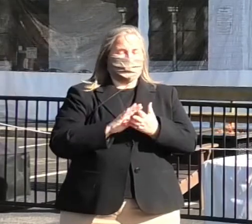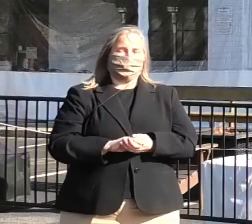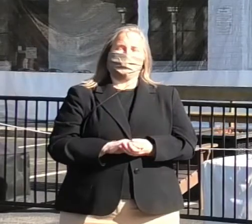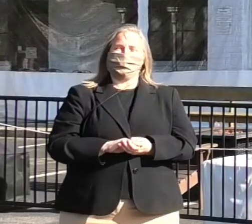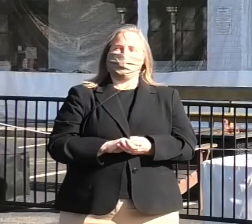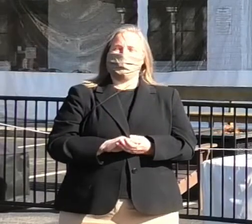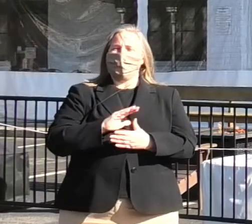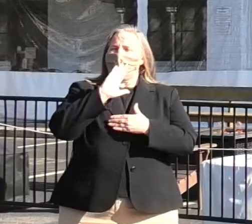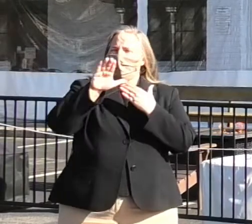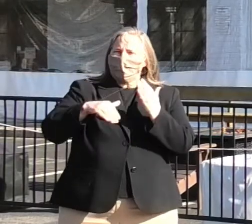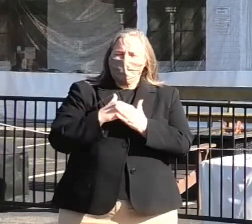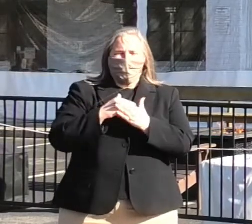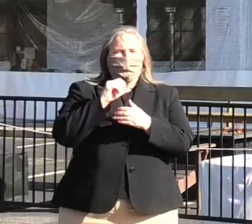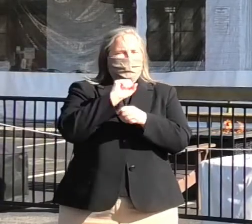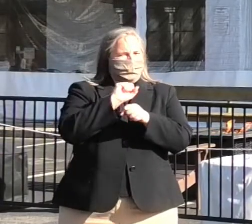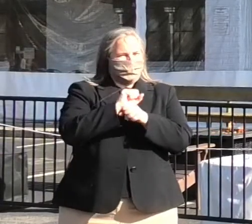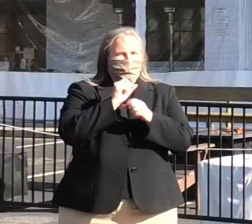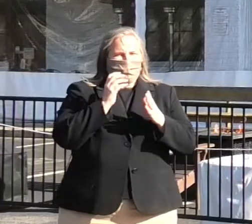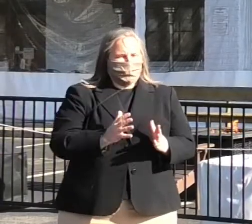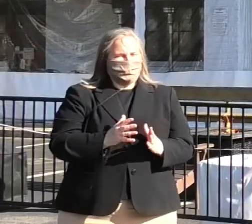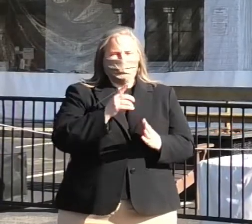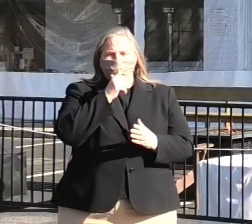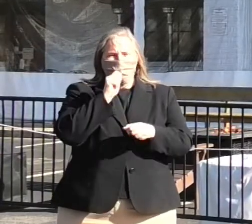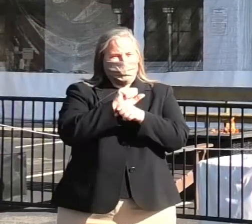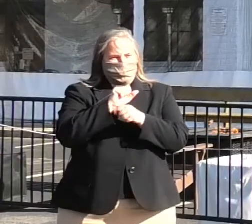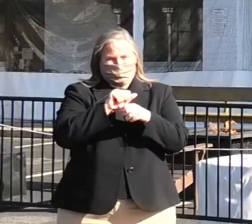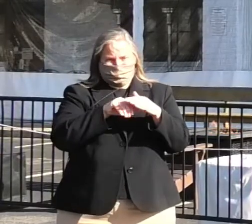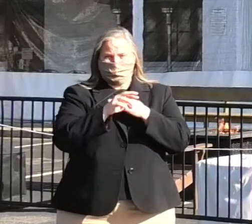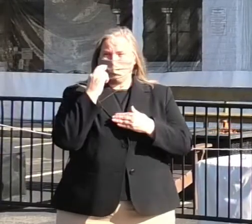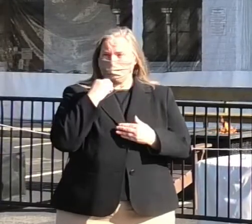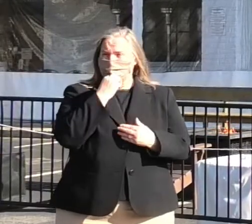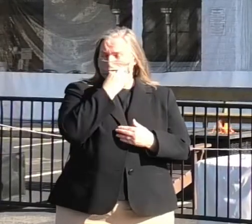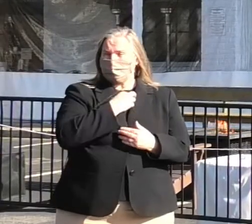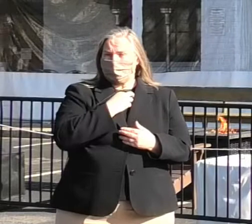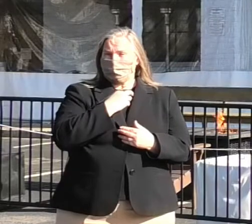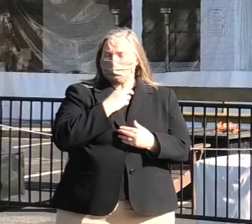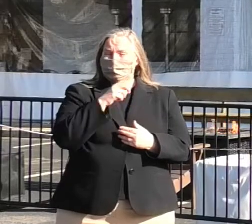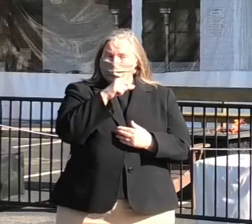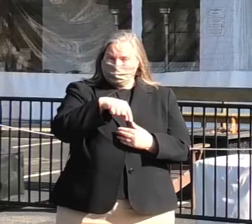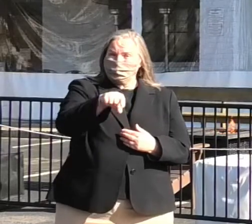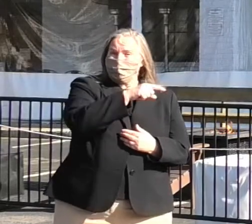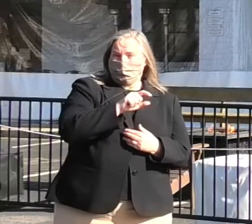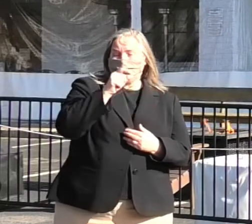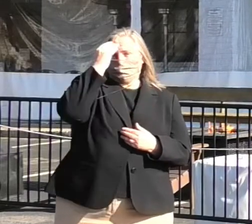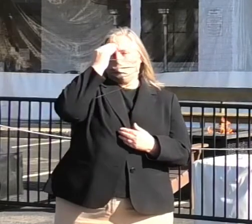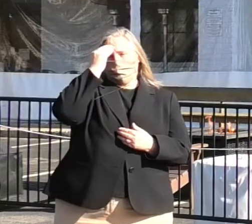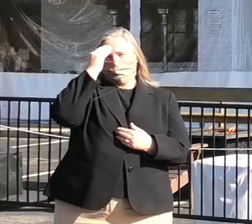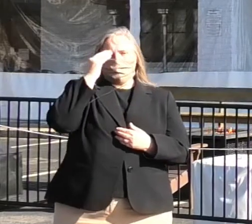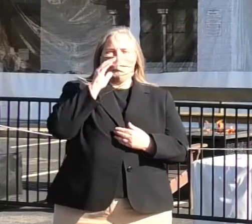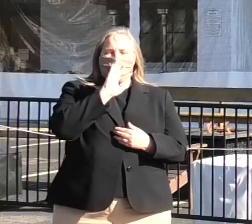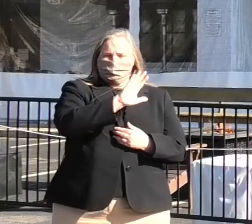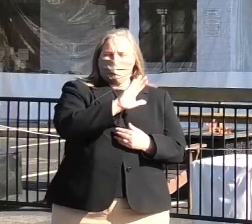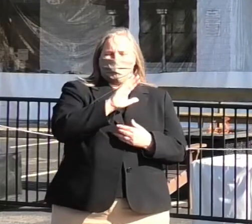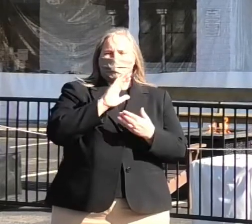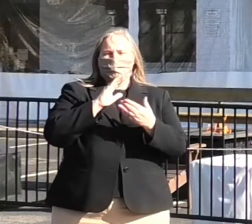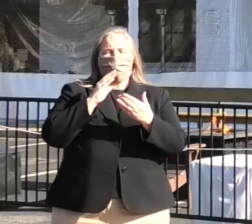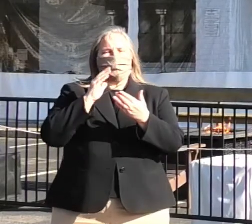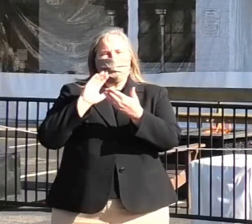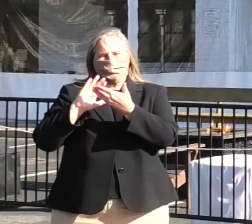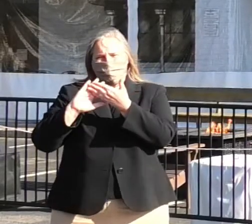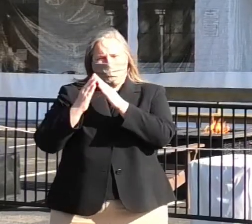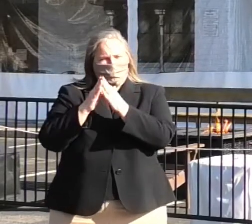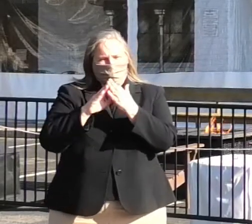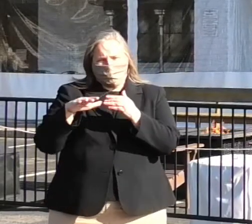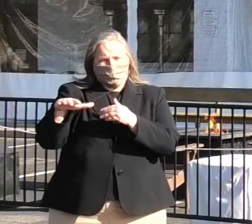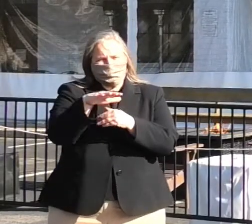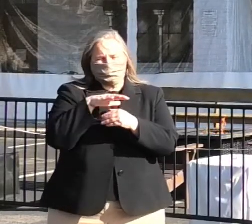All the employees that work in restaurants need to know that their neighborhoods and all of us